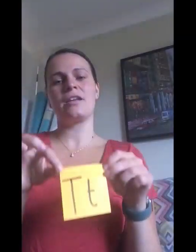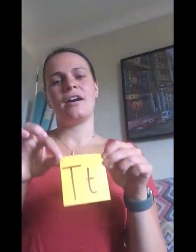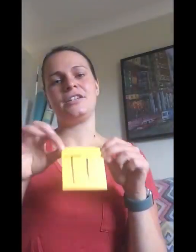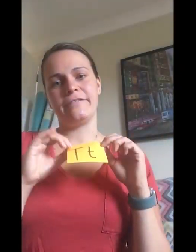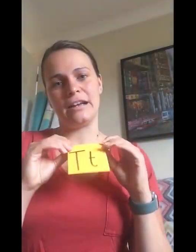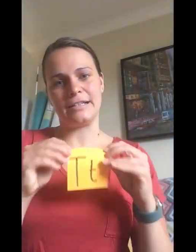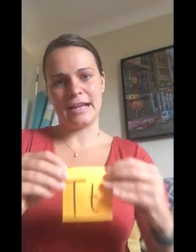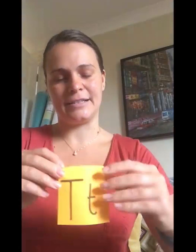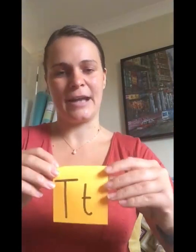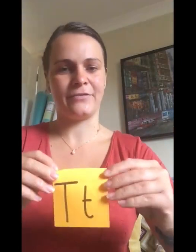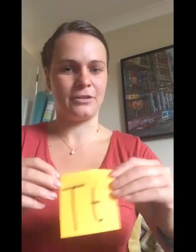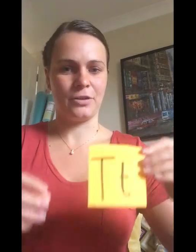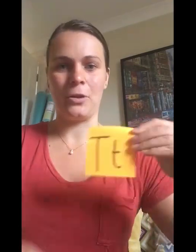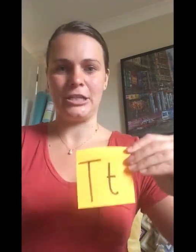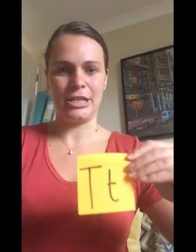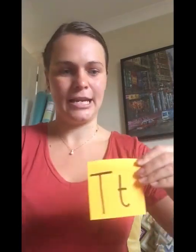I do realise the letters are back to front, so apologies.